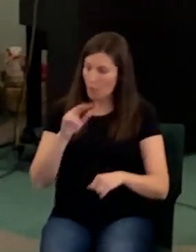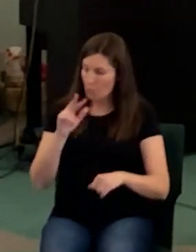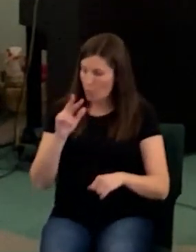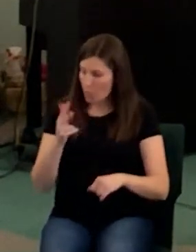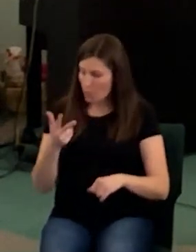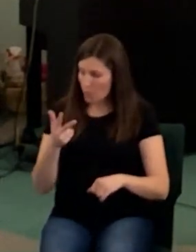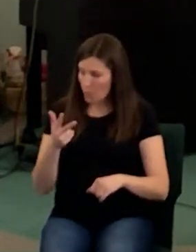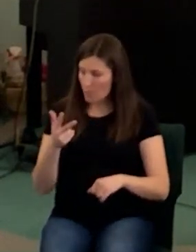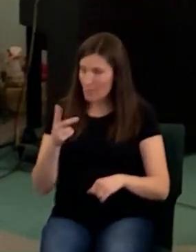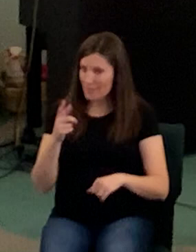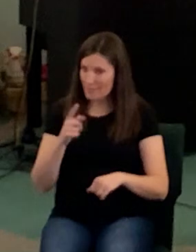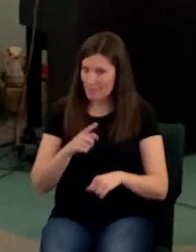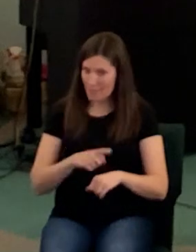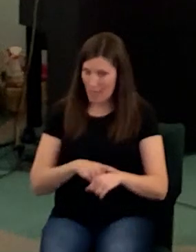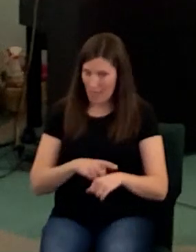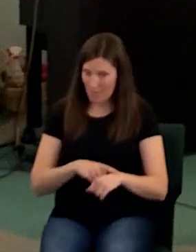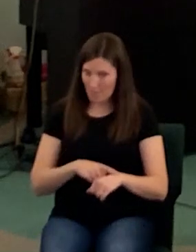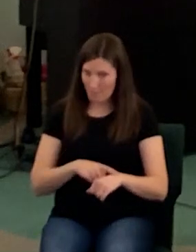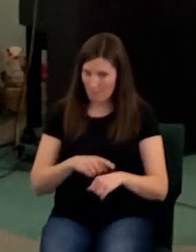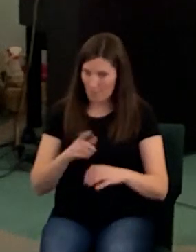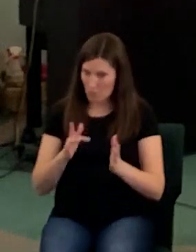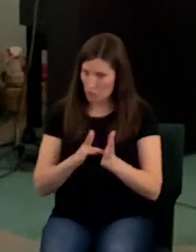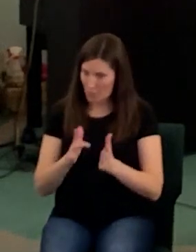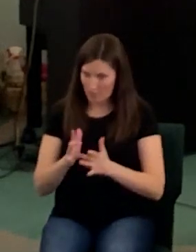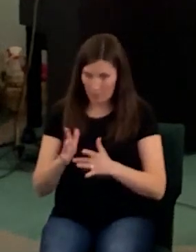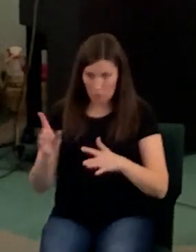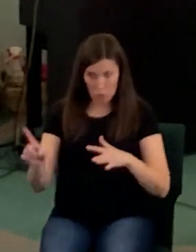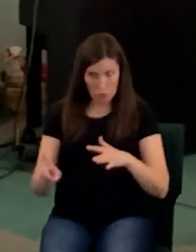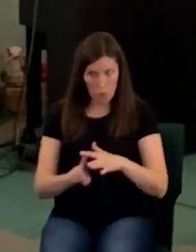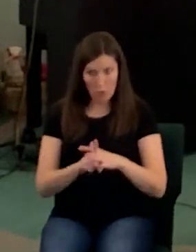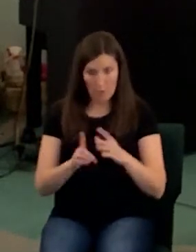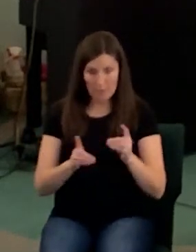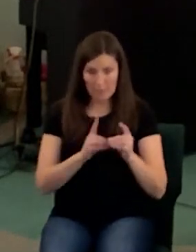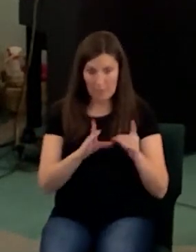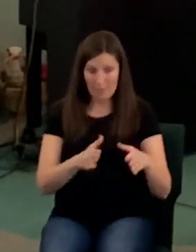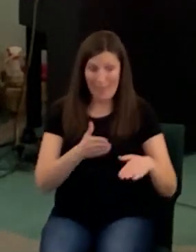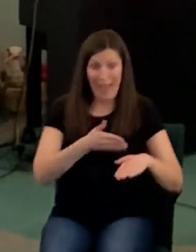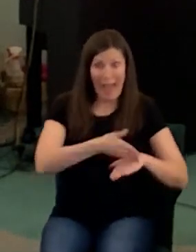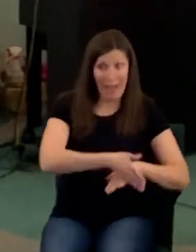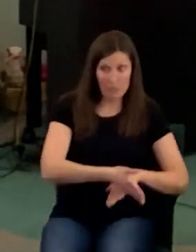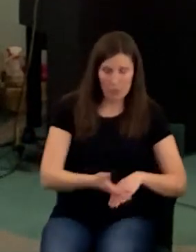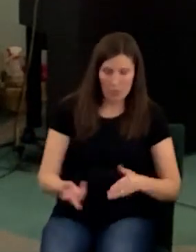to the disciples after he was raised from the dead.